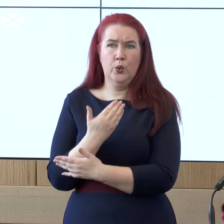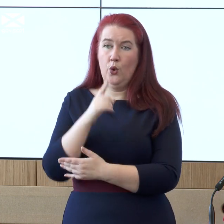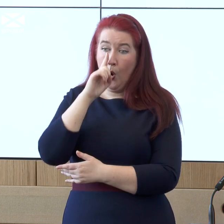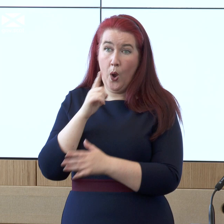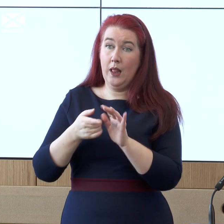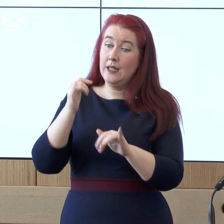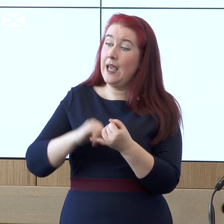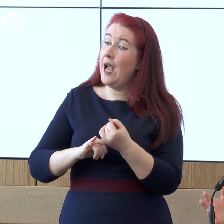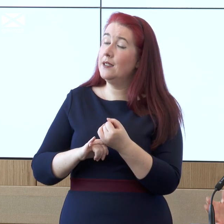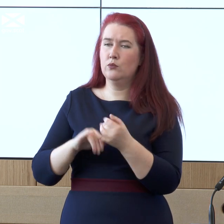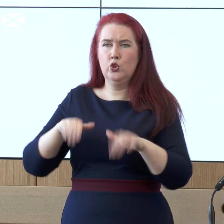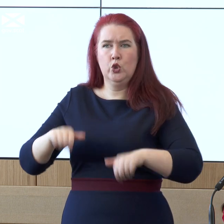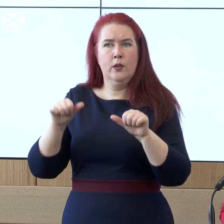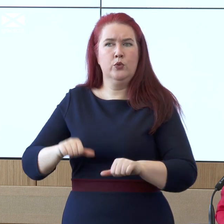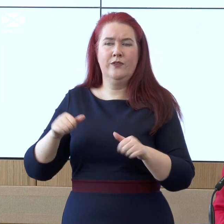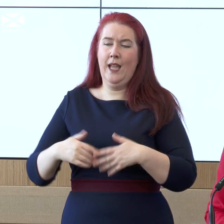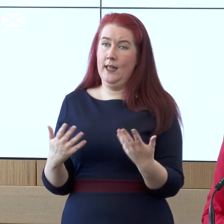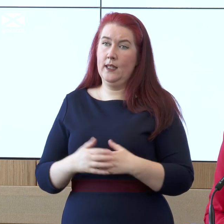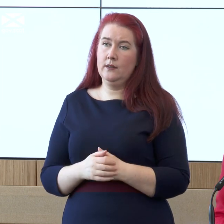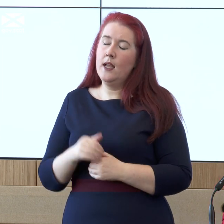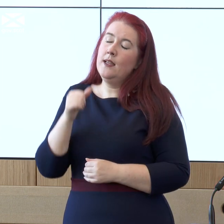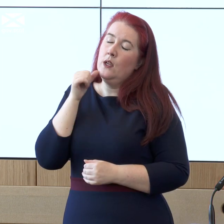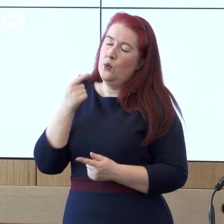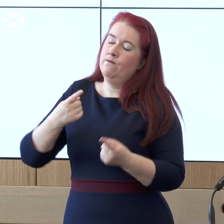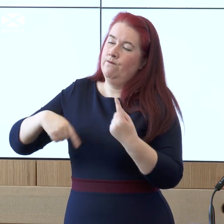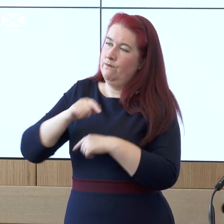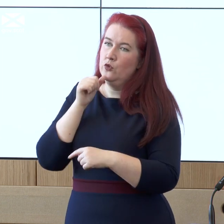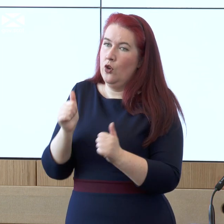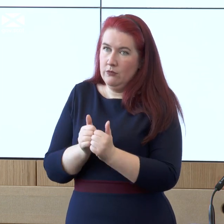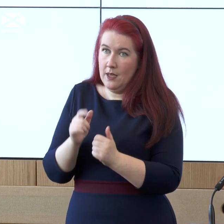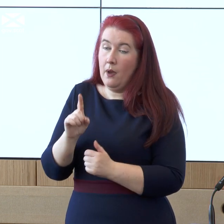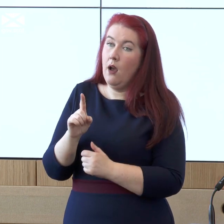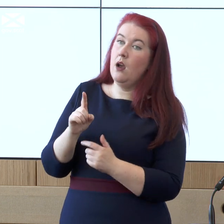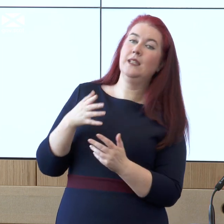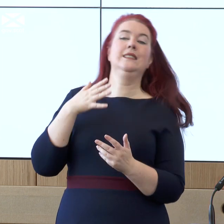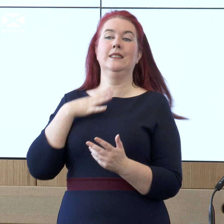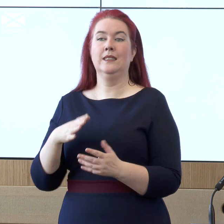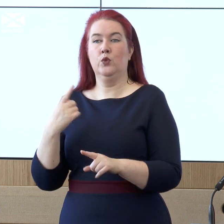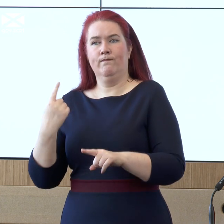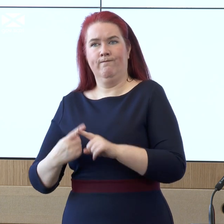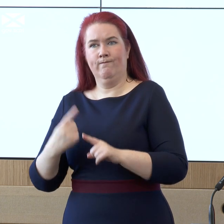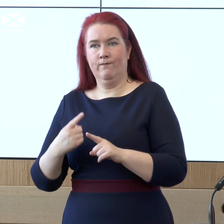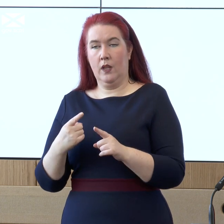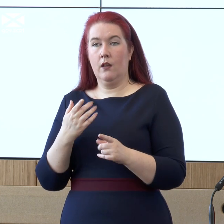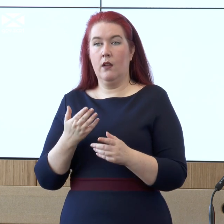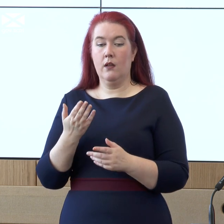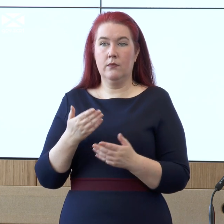approved anywhere. Not everyone will agree with that, of course, but the necessity of accelerating the transition away from fossil fuels could